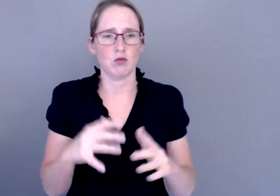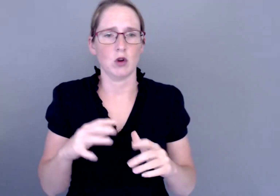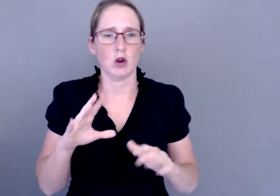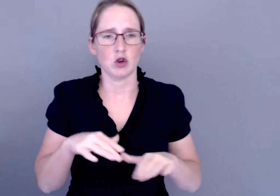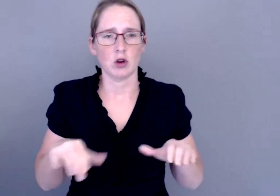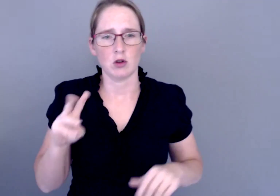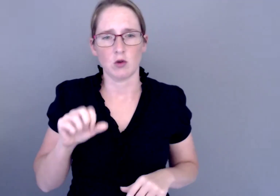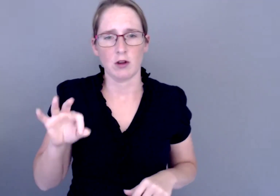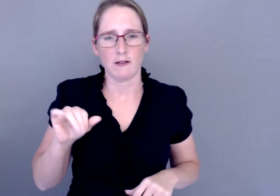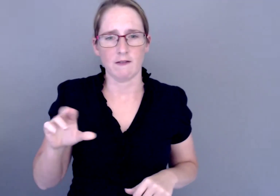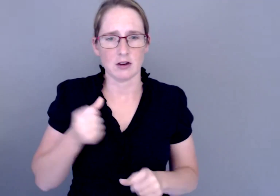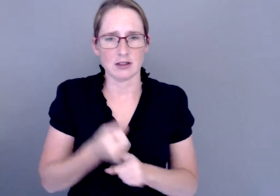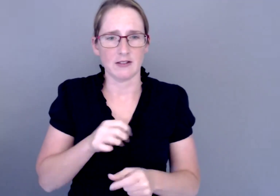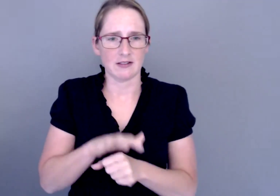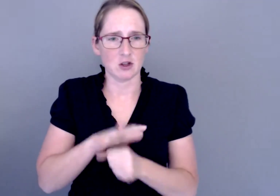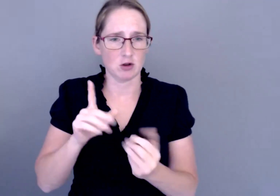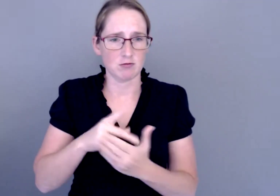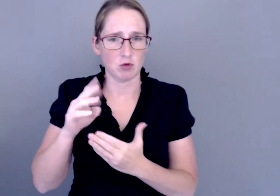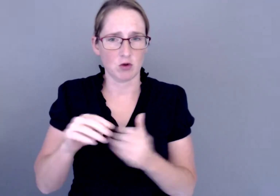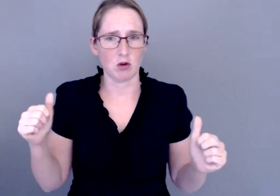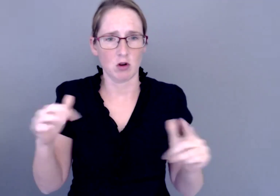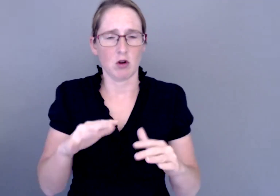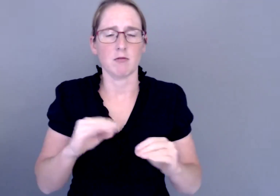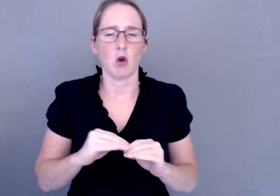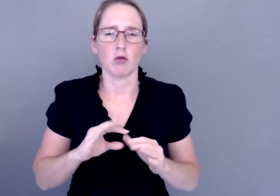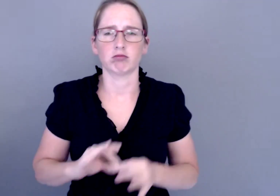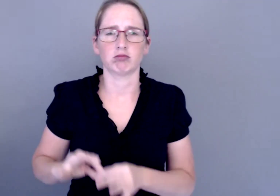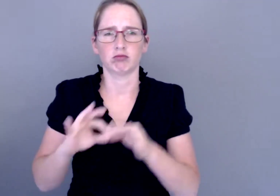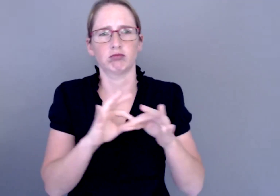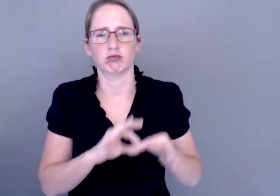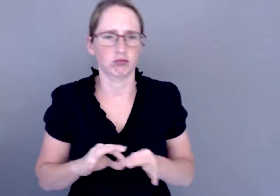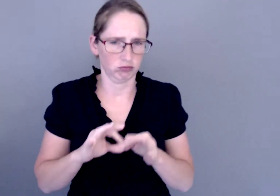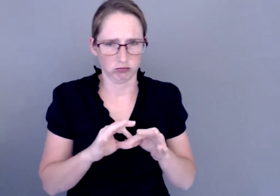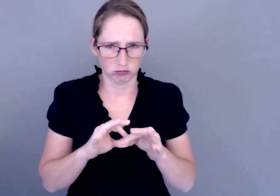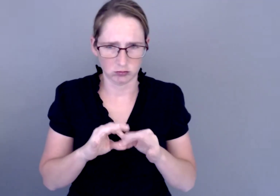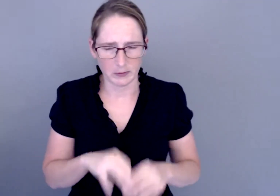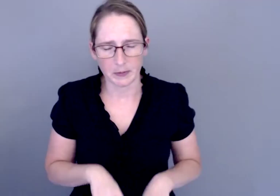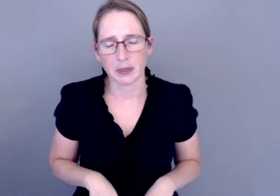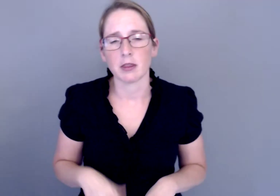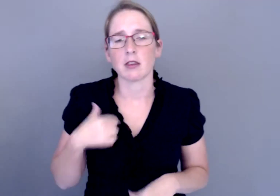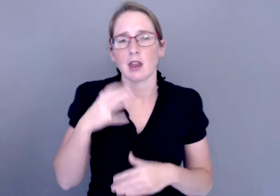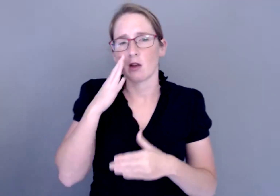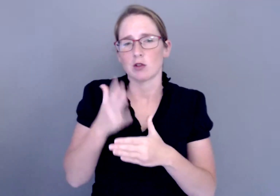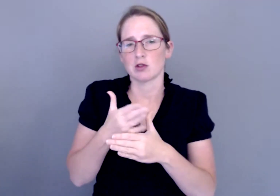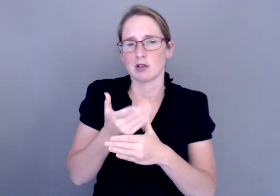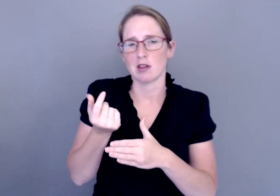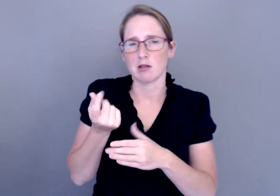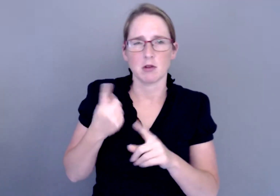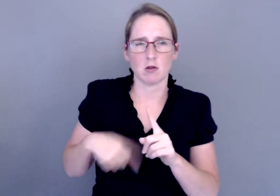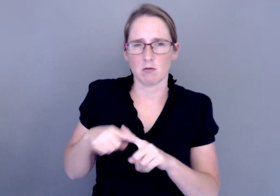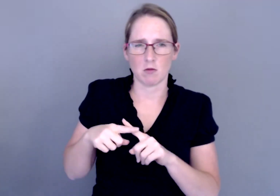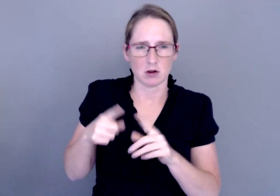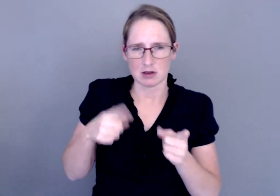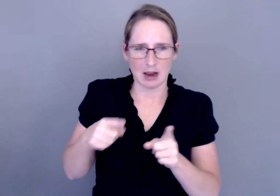and self-sufficiency programs into a more unified continuum. I'll share with you a little bit about what's happening in